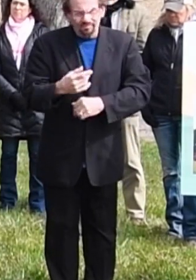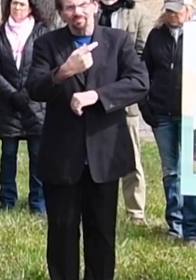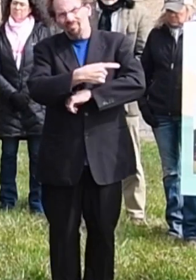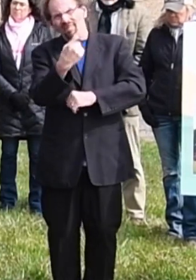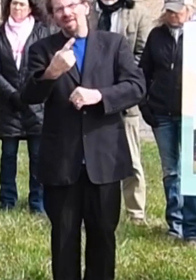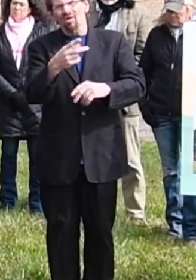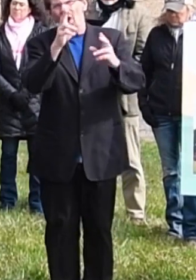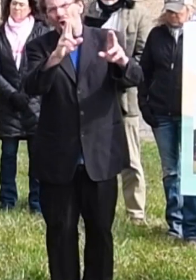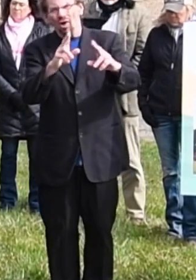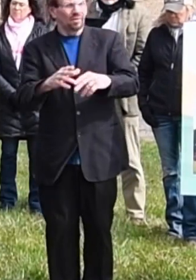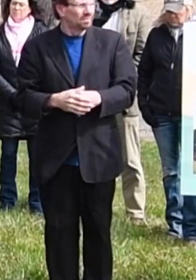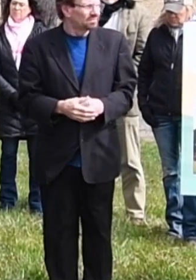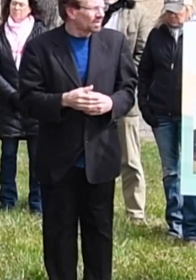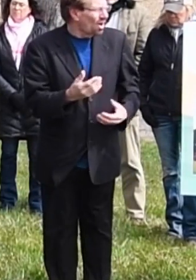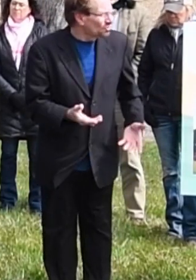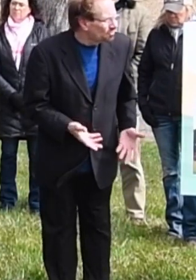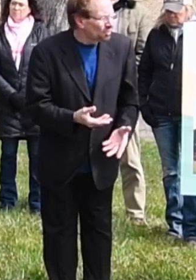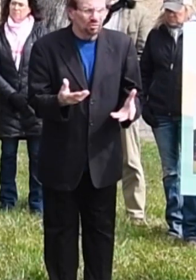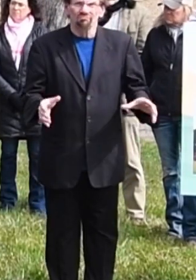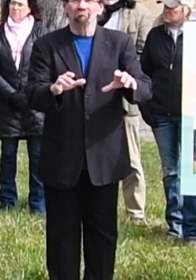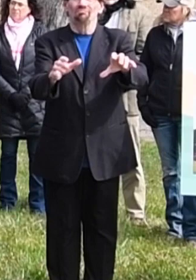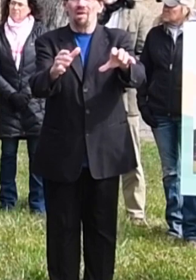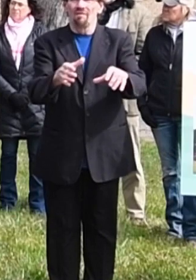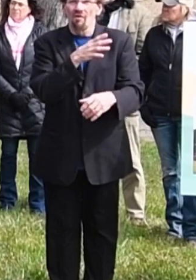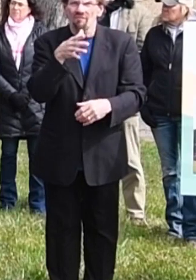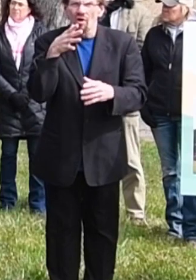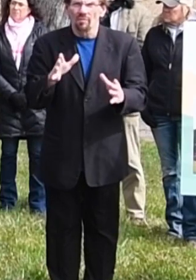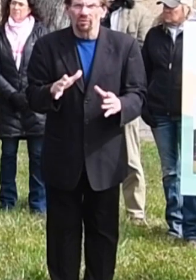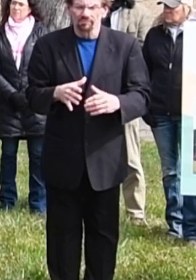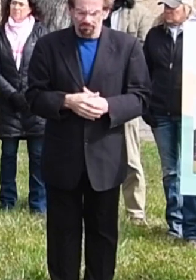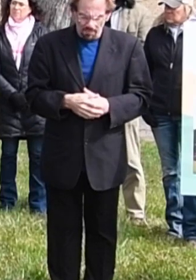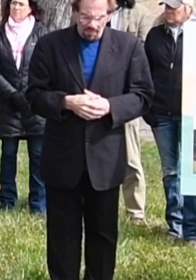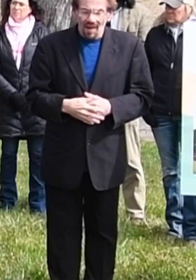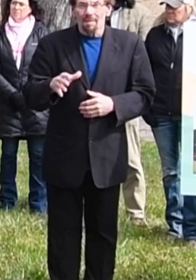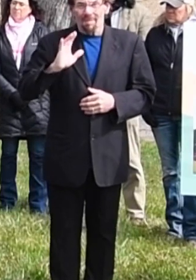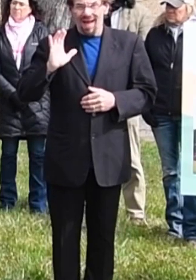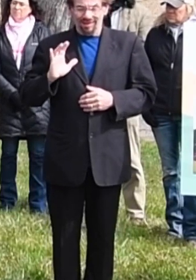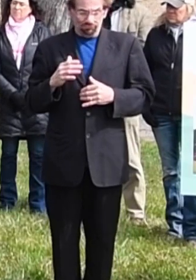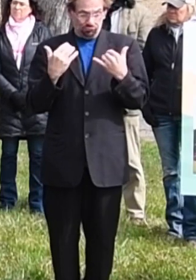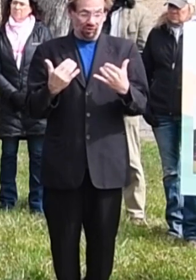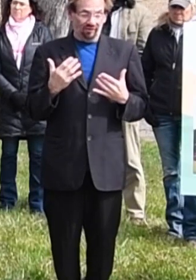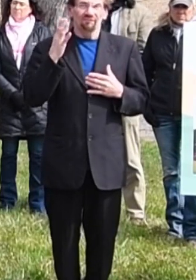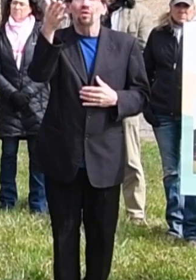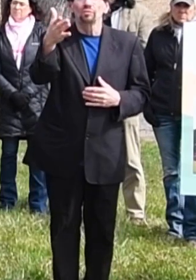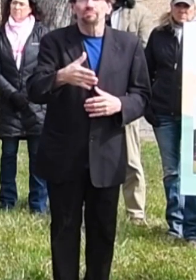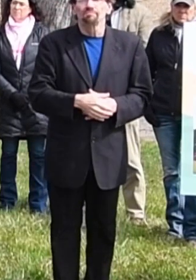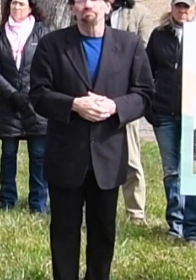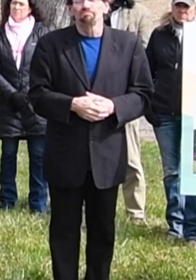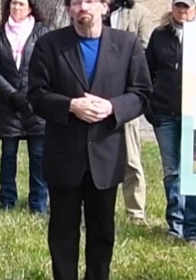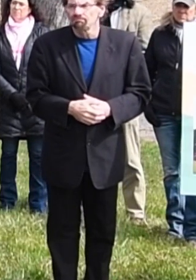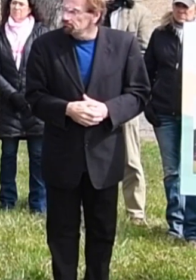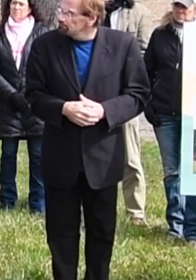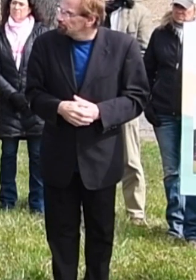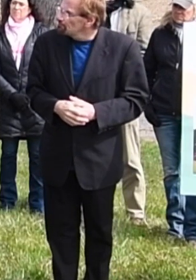the contributions of our farmers and farming to our past, present, and futures.